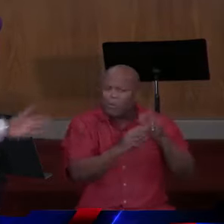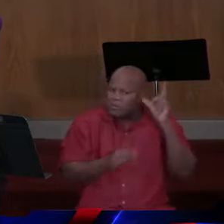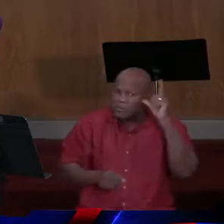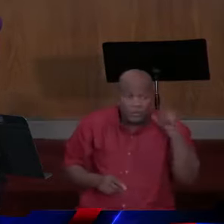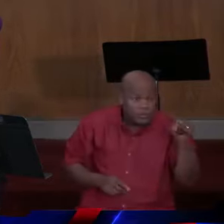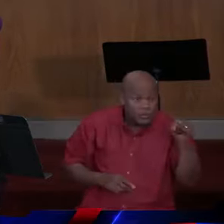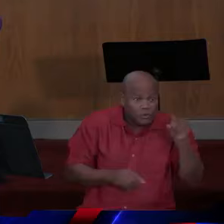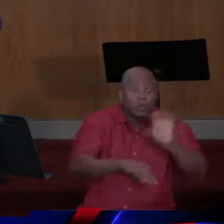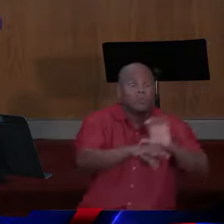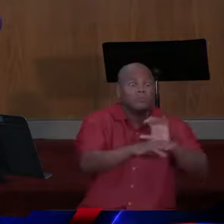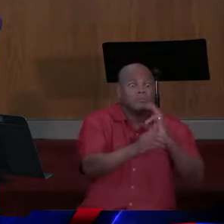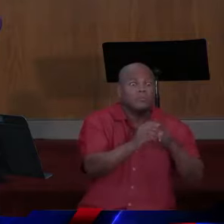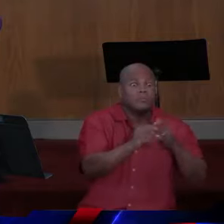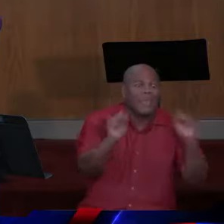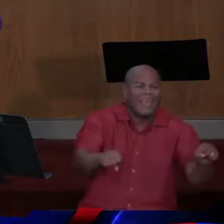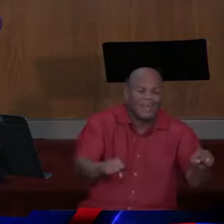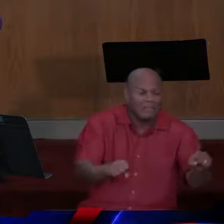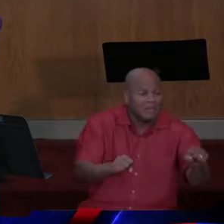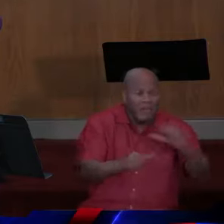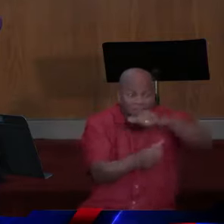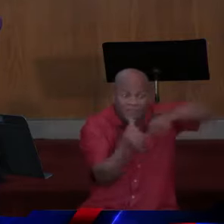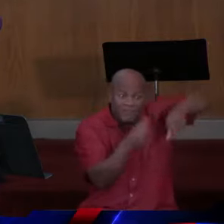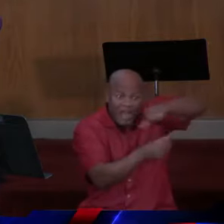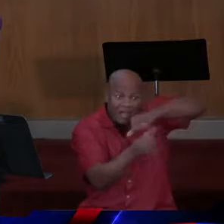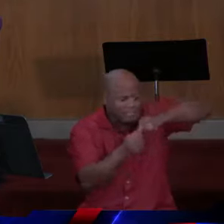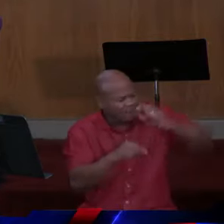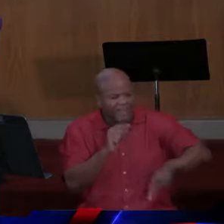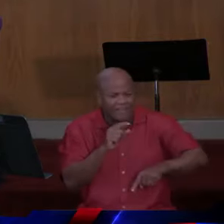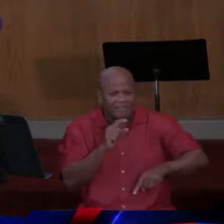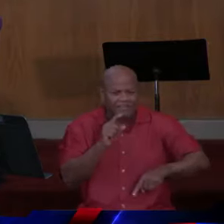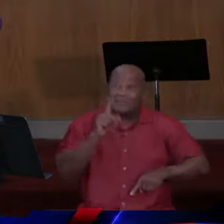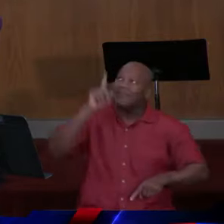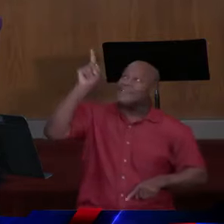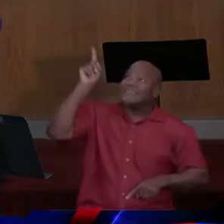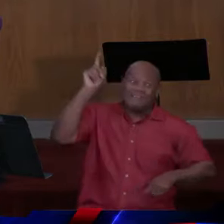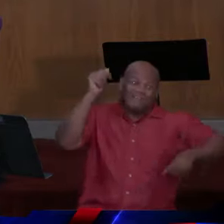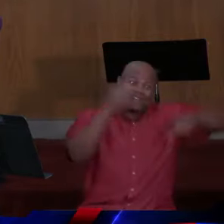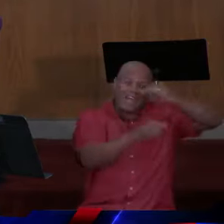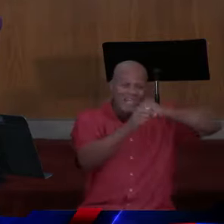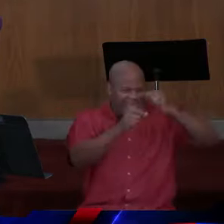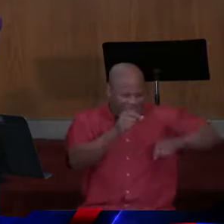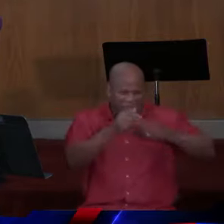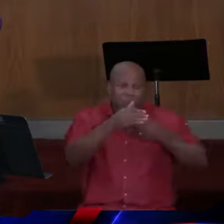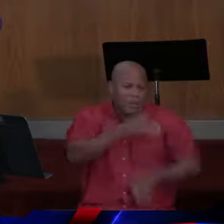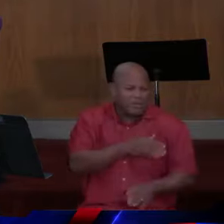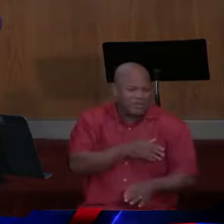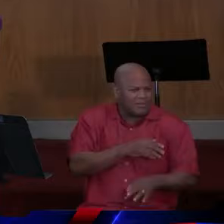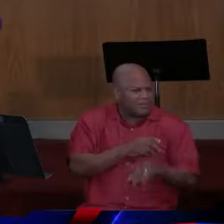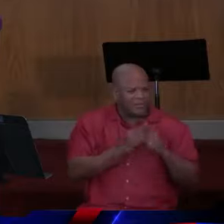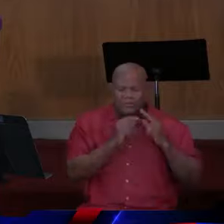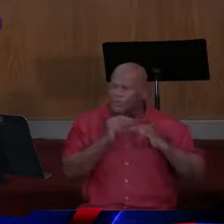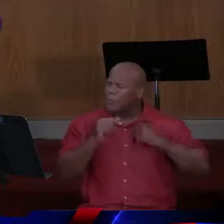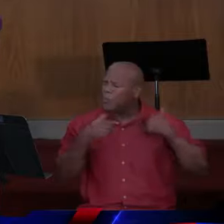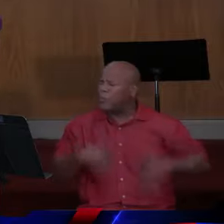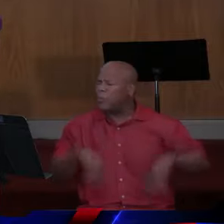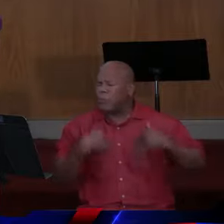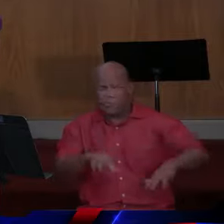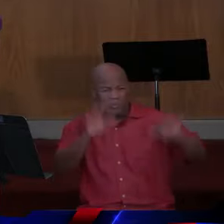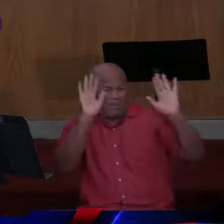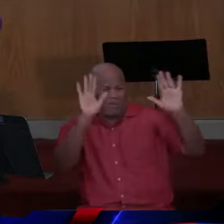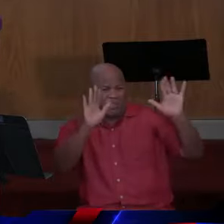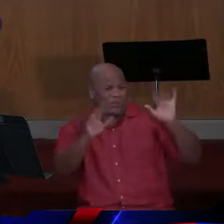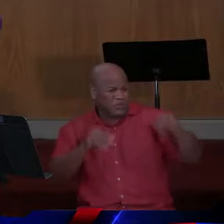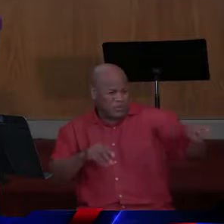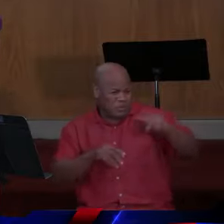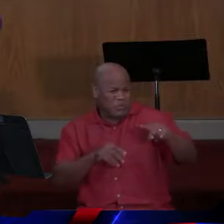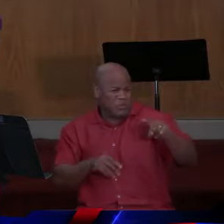can join church, but you got to be born into the fellowship. Marvel ye not that I say unto you, you must